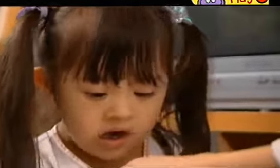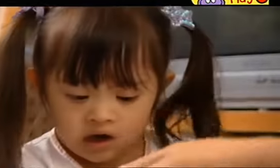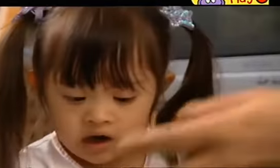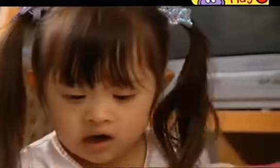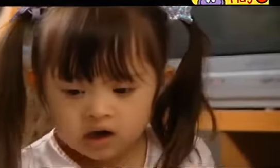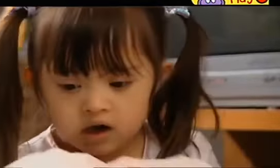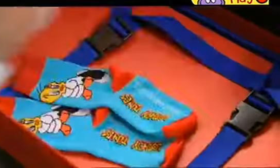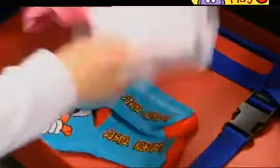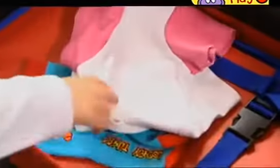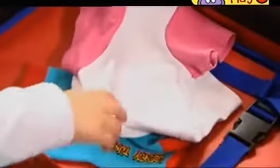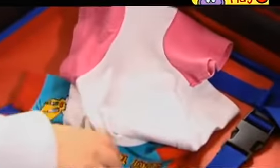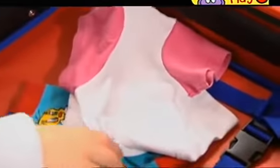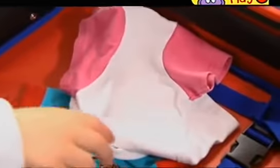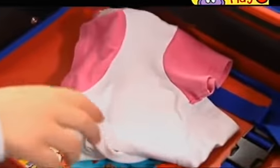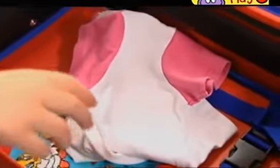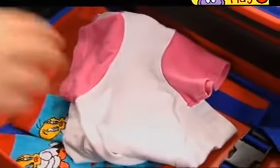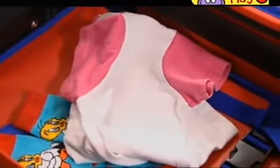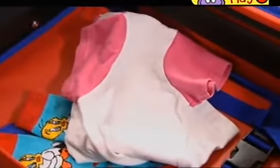In it goes. Well done, Libby May.